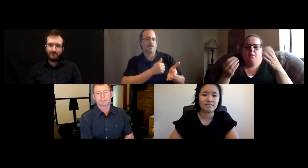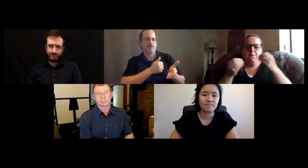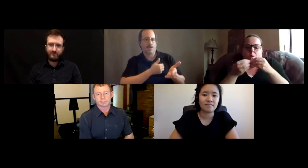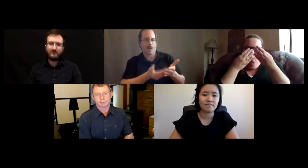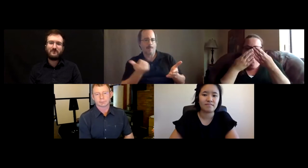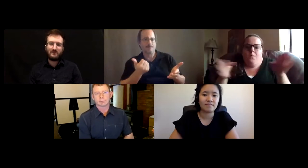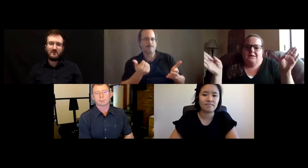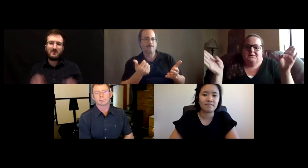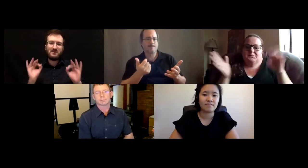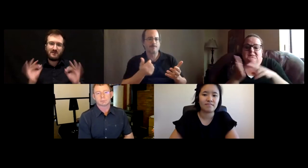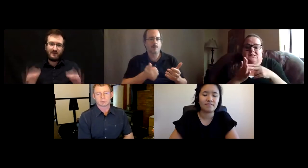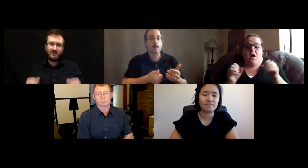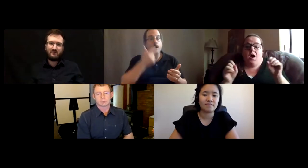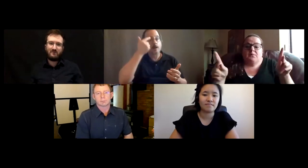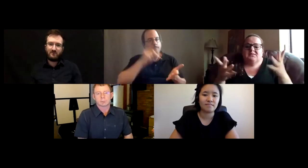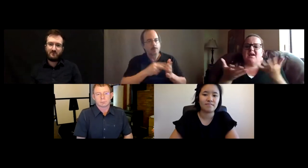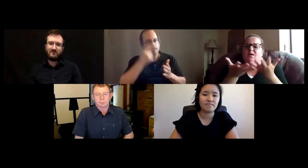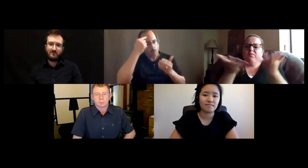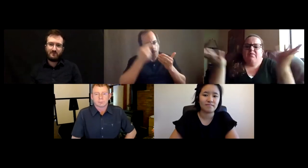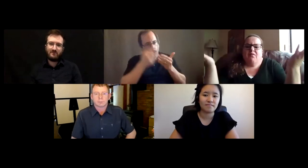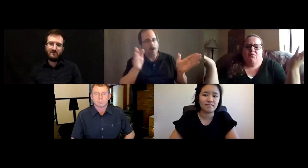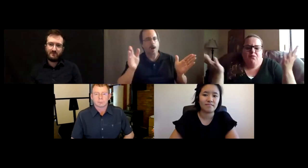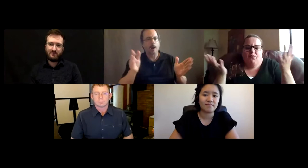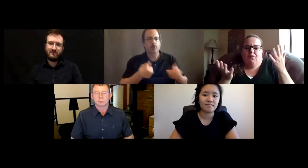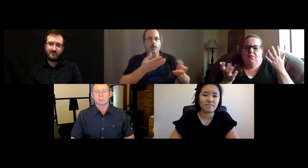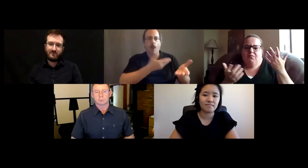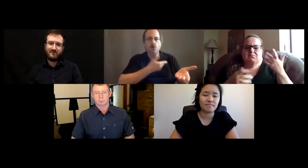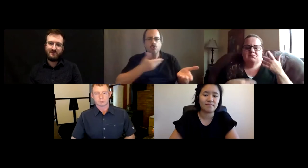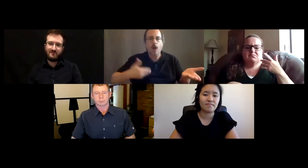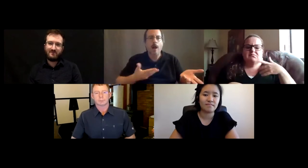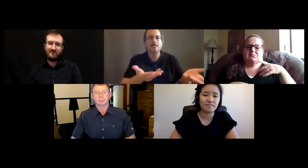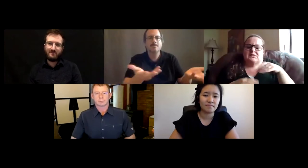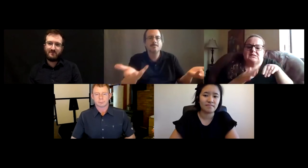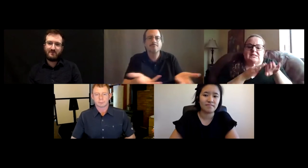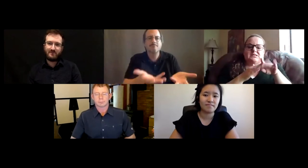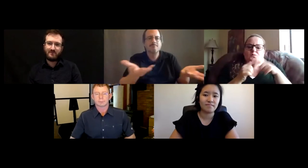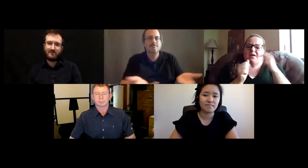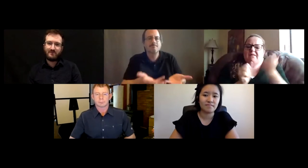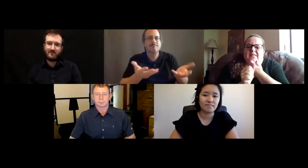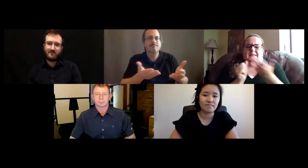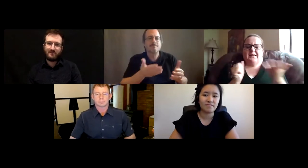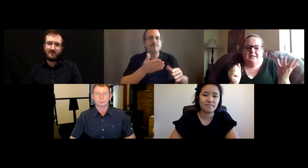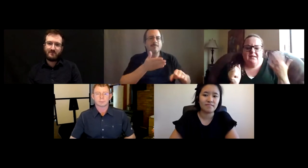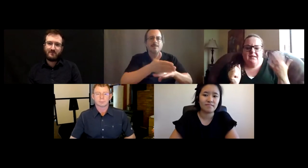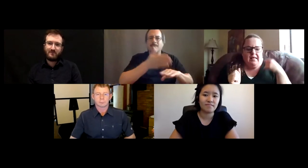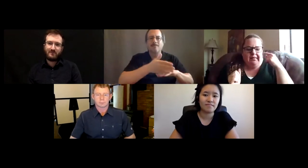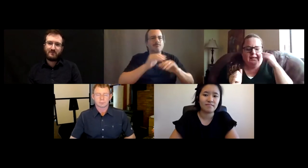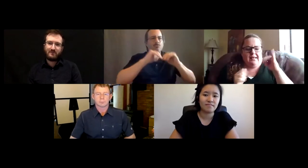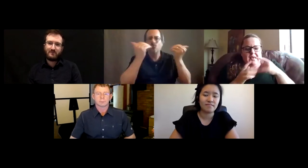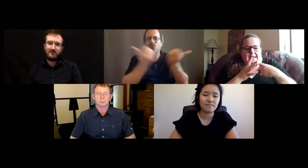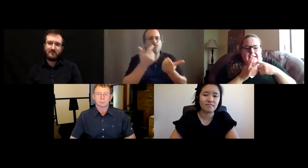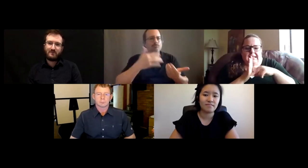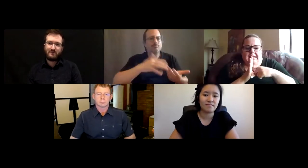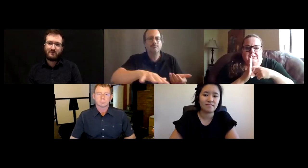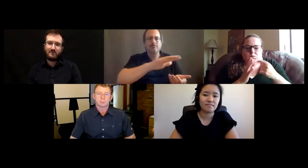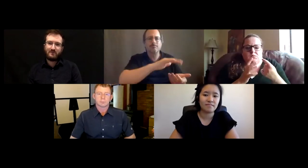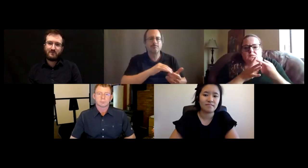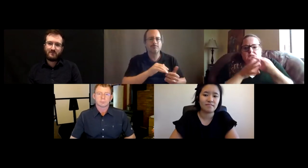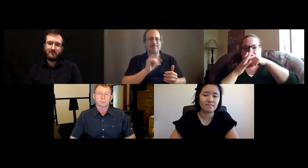of labels should be, or stigmas should be removed, and everybody be considered human. And